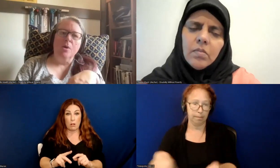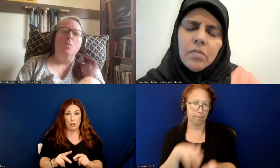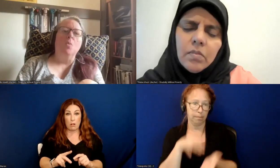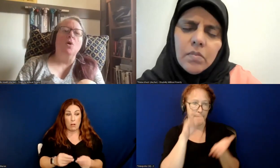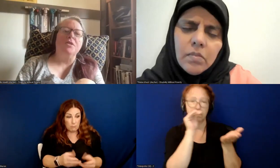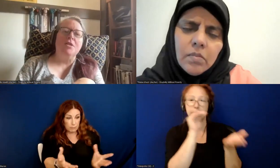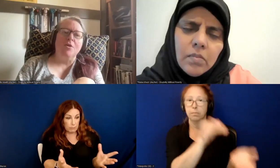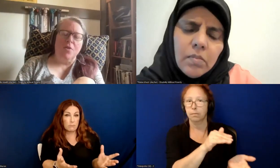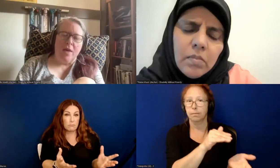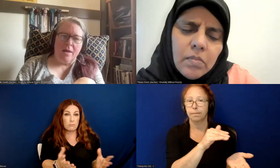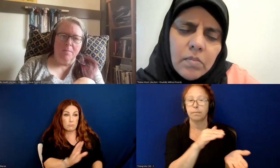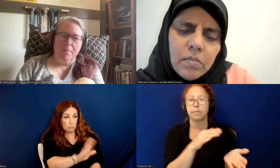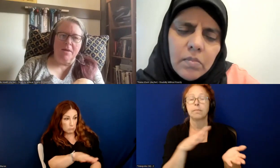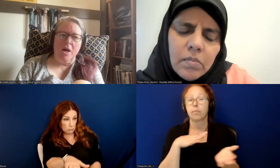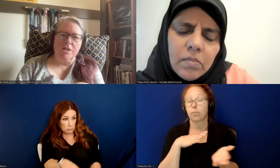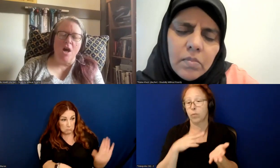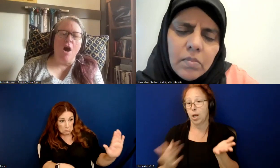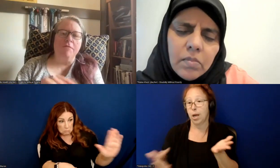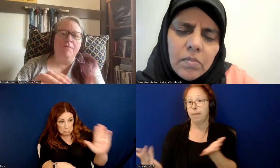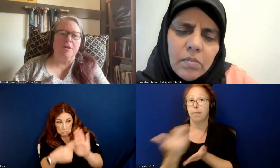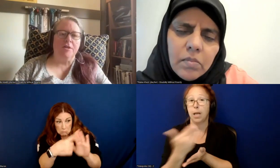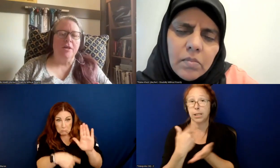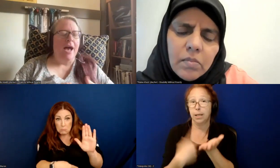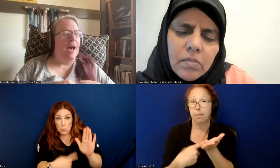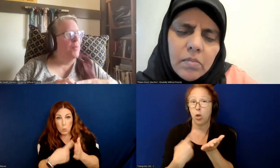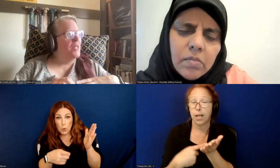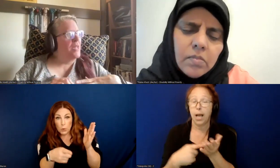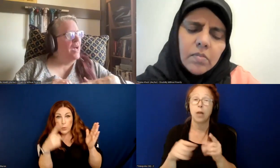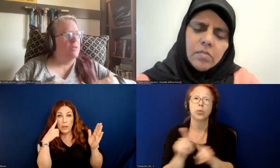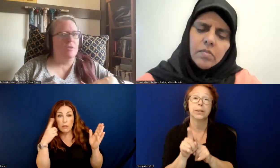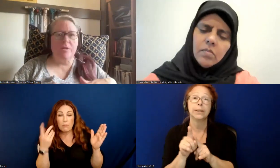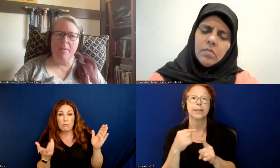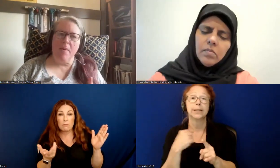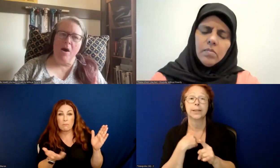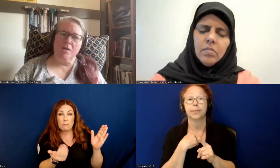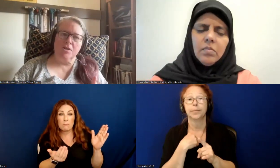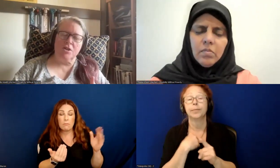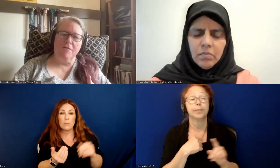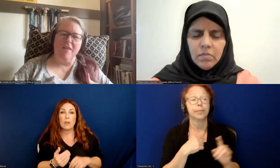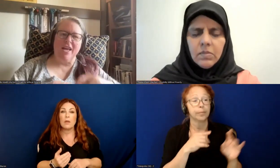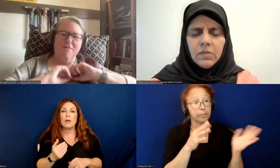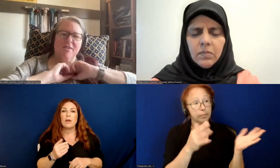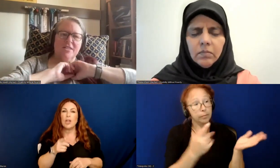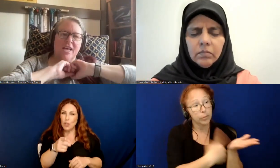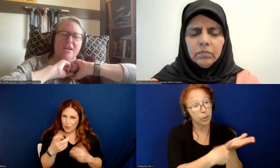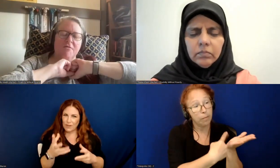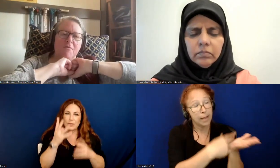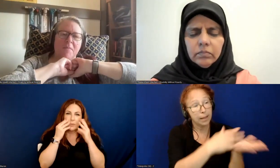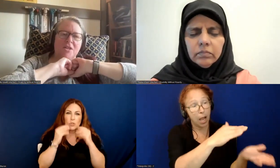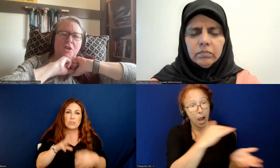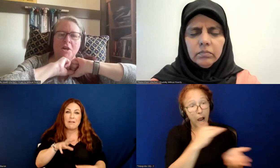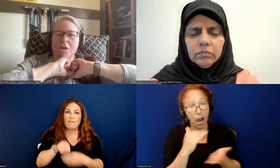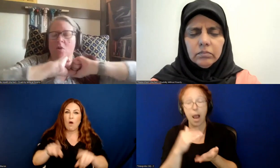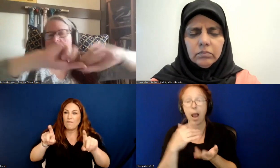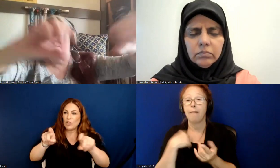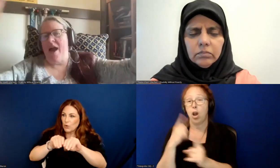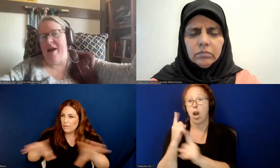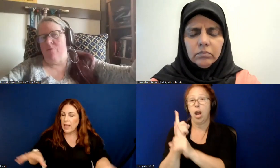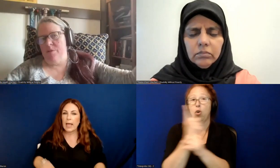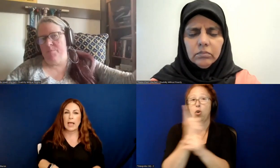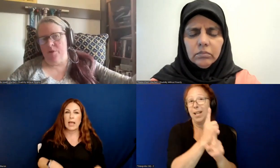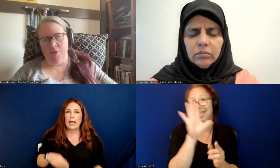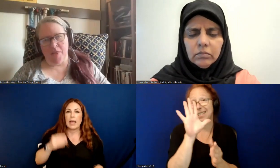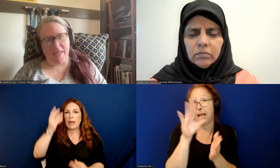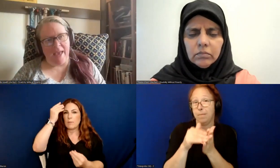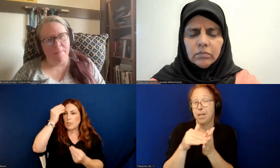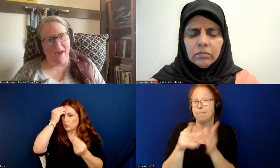with. What do you think? Because often, how many times do you take part in a survey and it feels like your information, you gave it